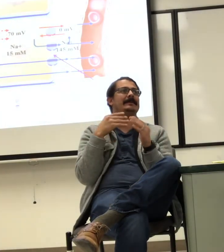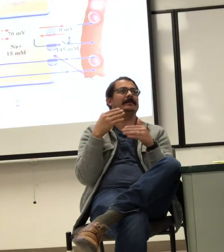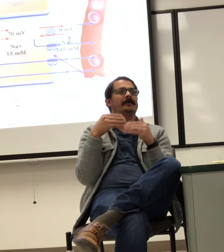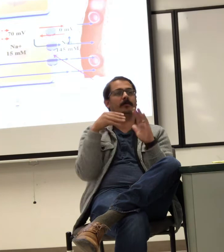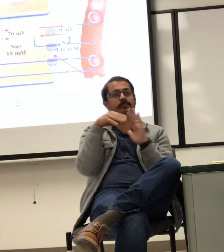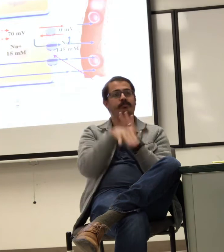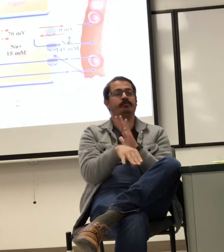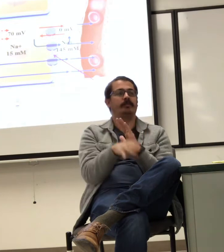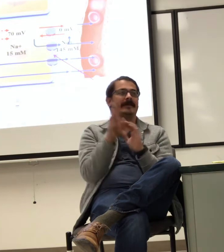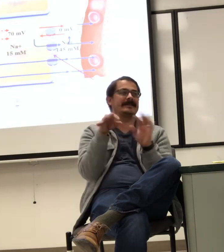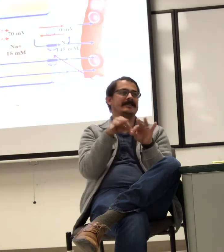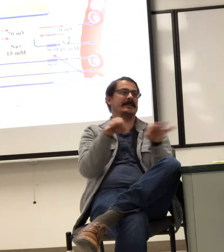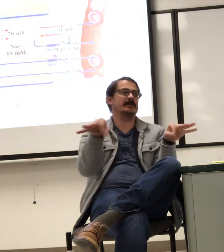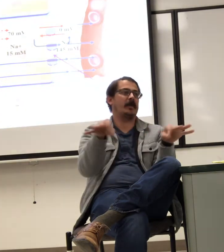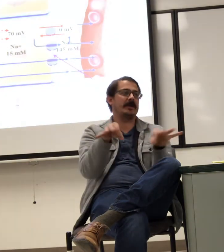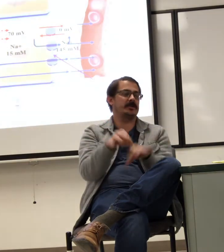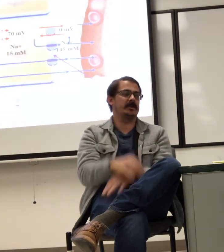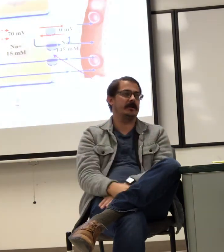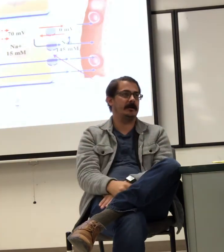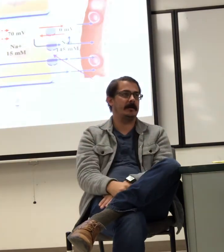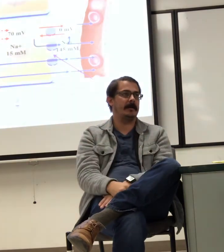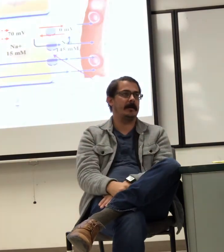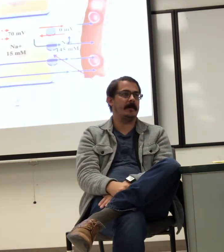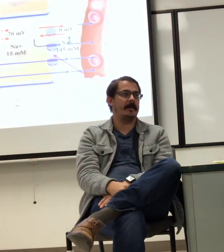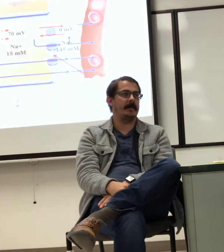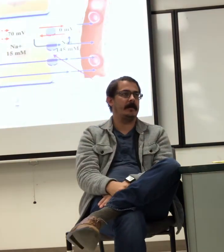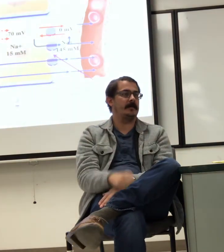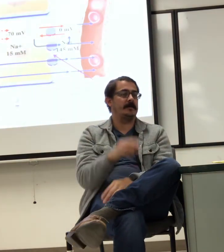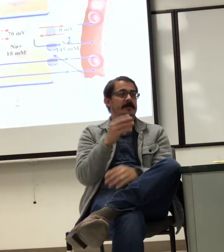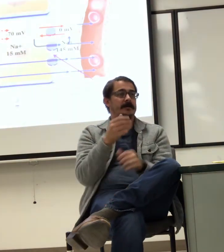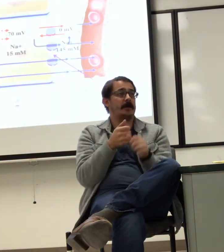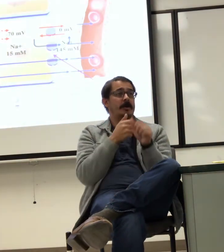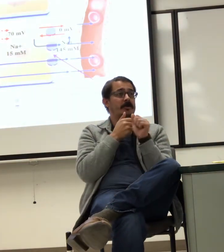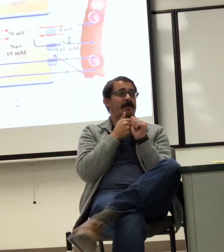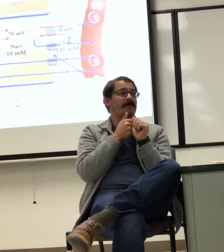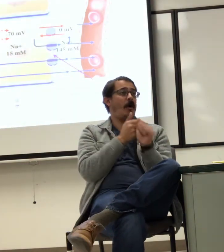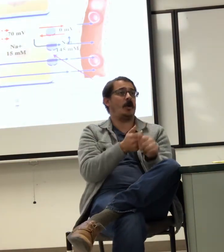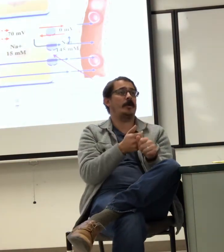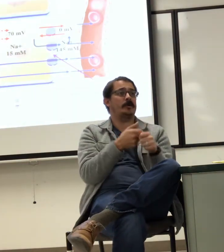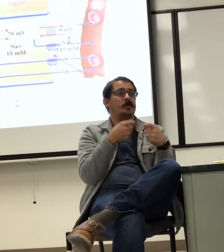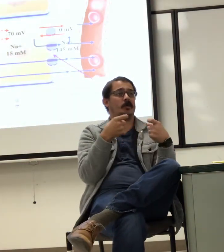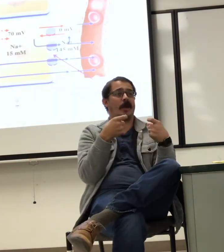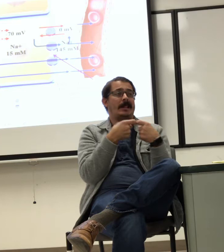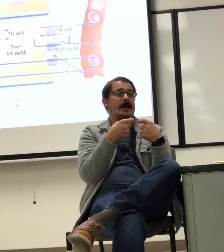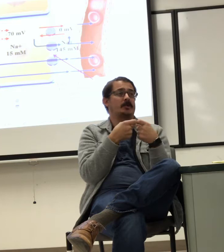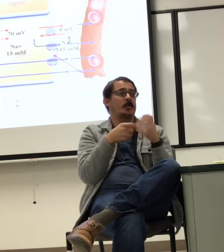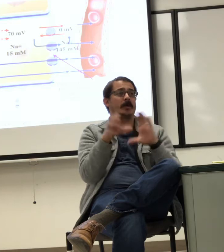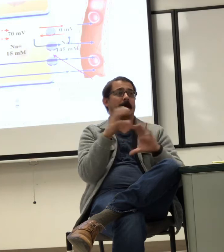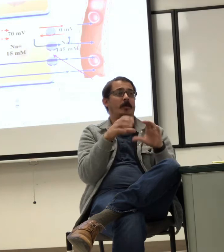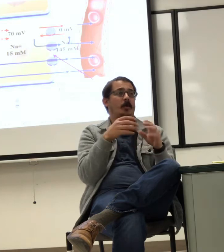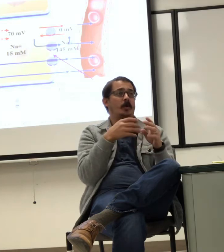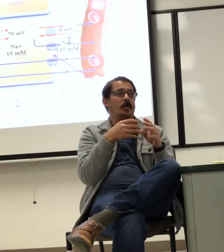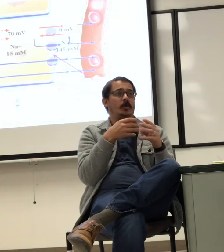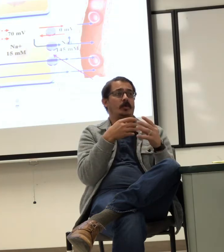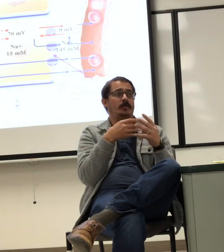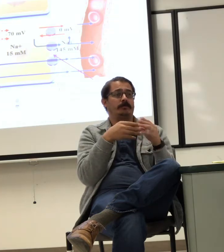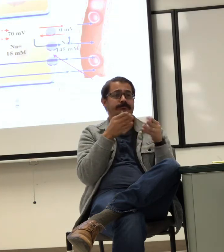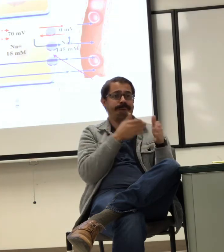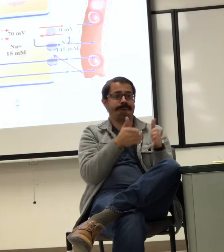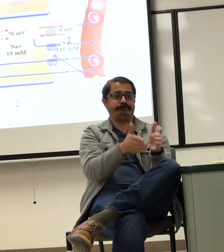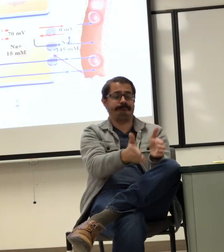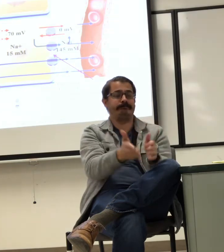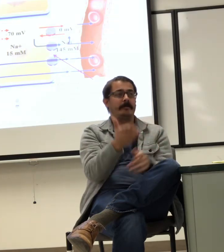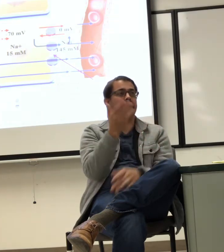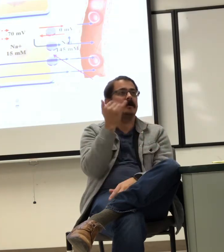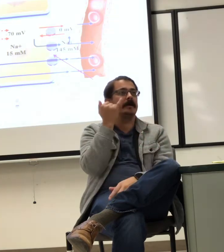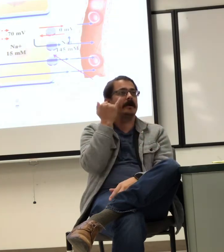It's an expression. Just you're just following your electrical chemical gradient. Okay? But if you